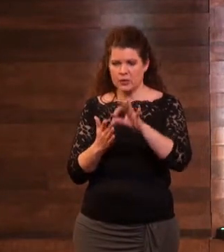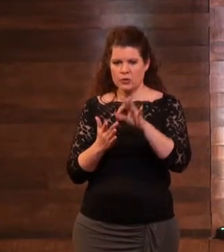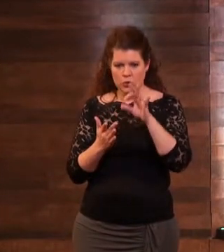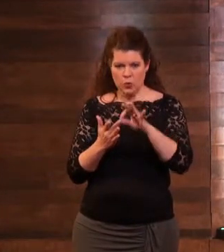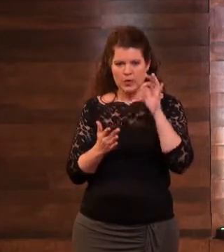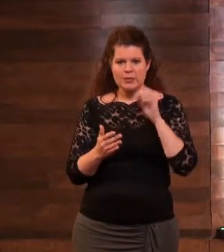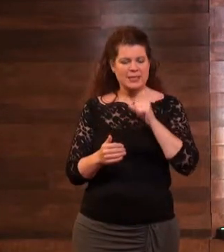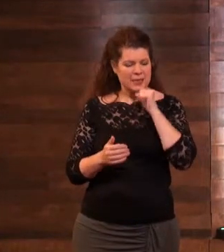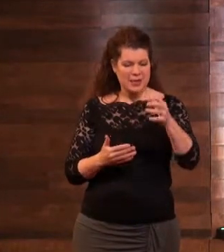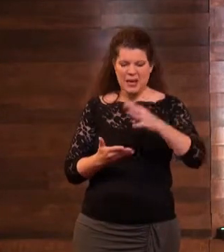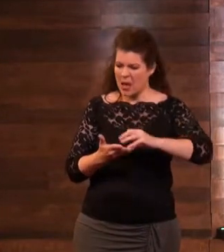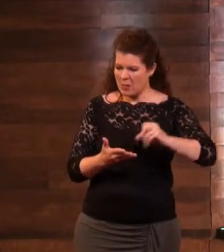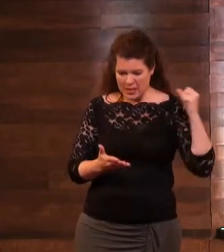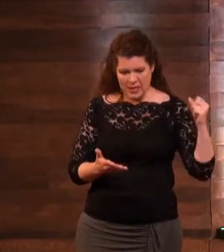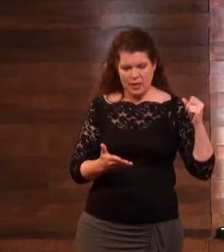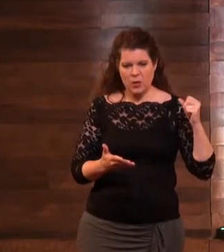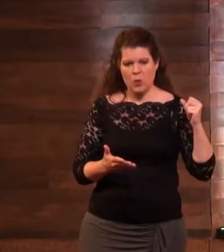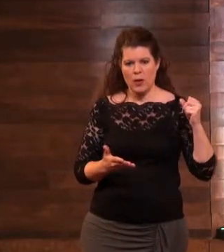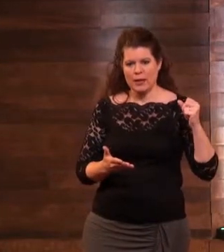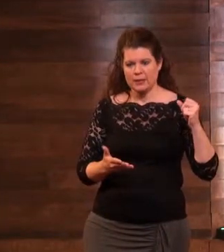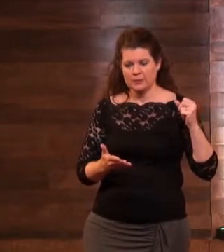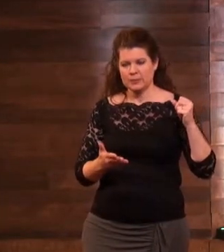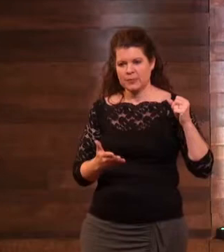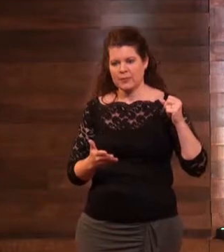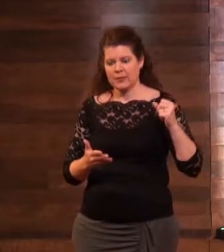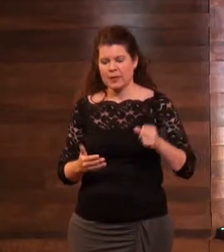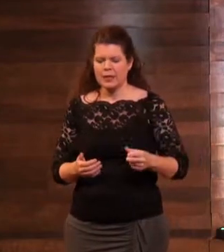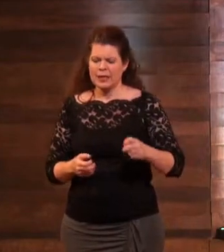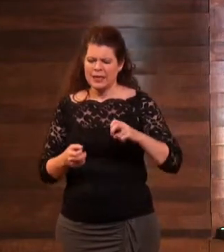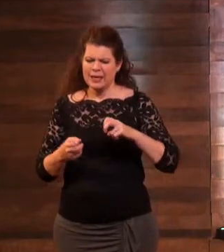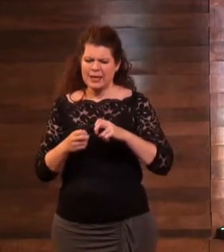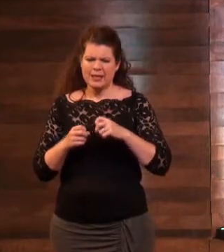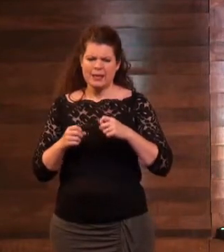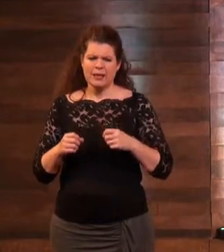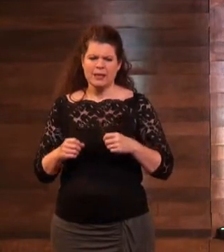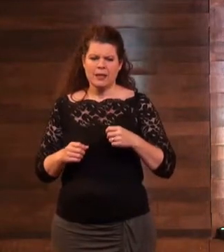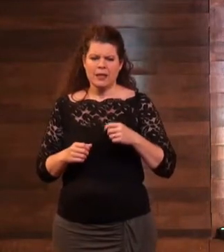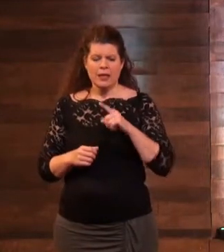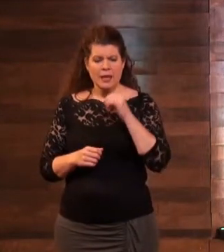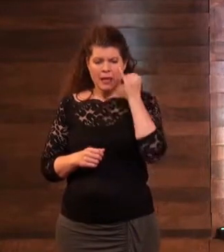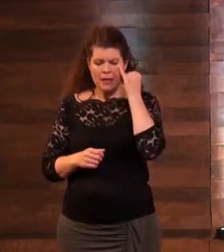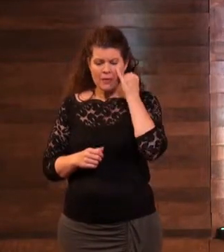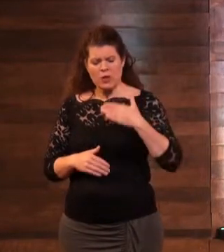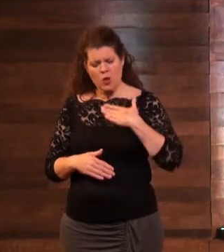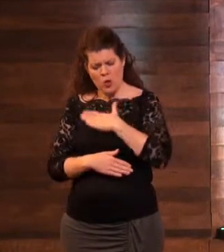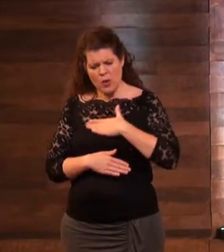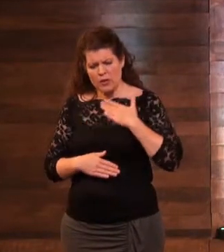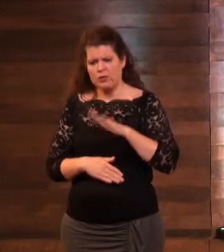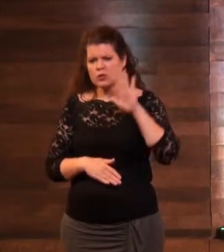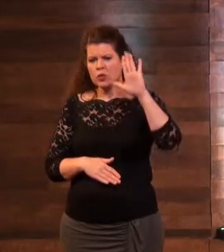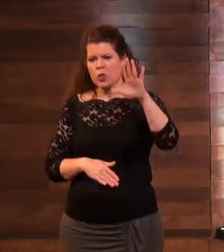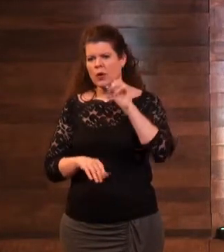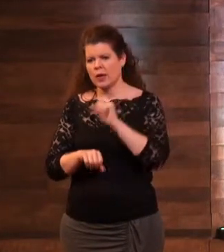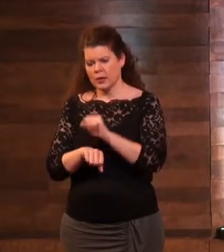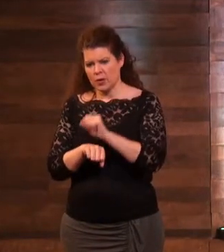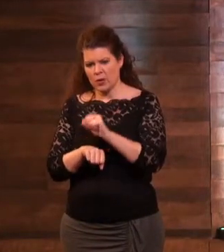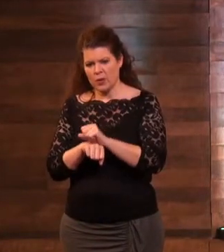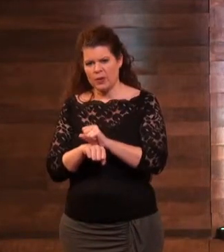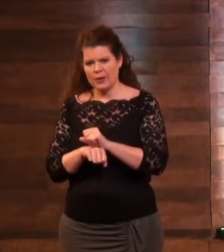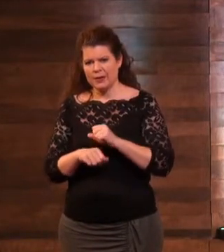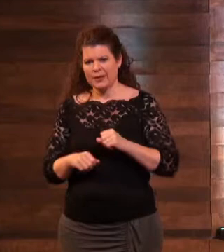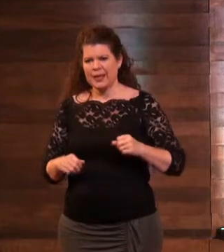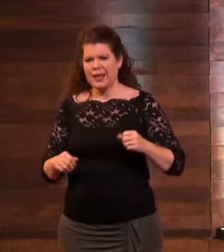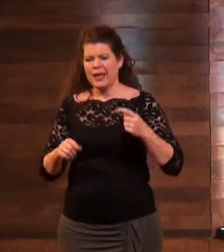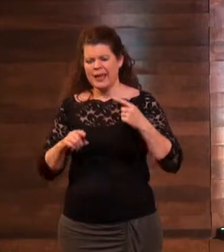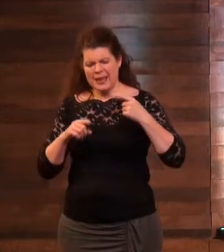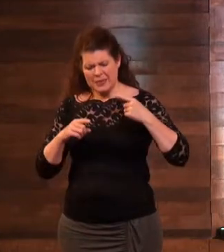our work, and it's hard to set it aside and stop thinking about it. I love my job. I could talk about it all the time, and I could just